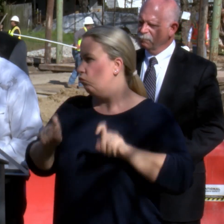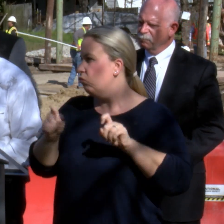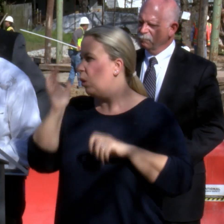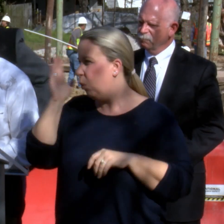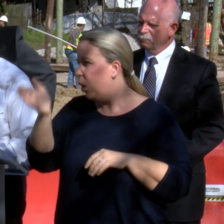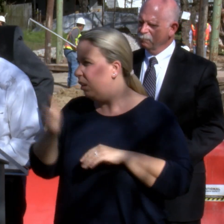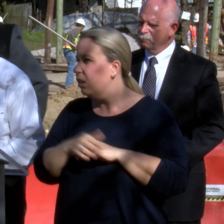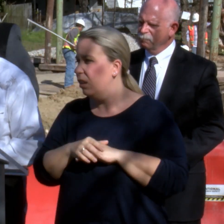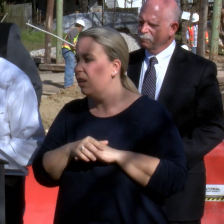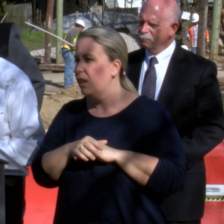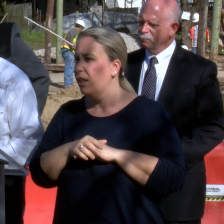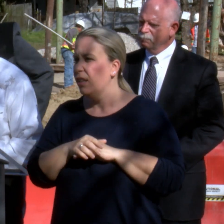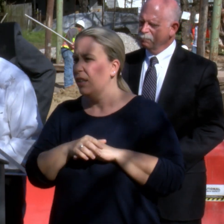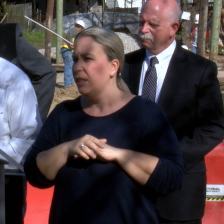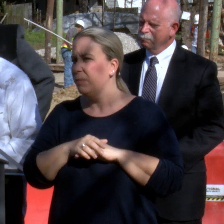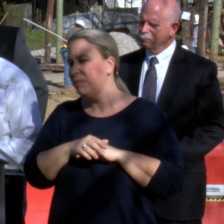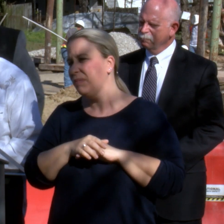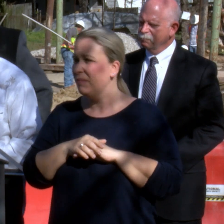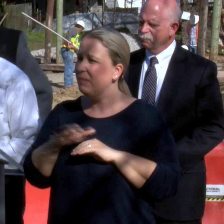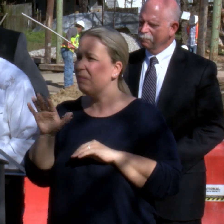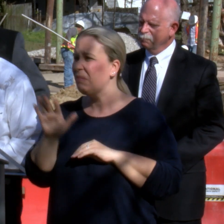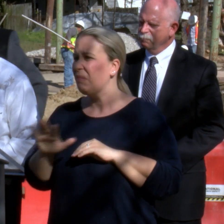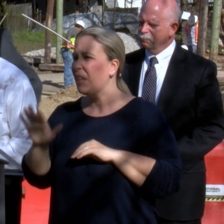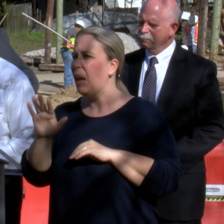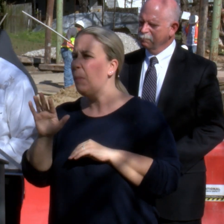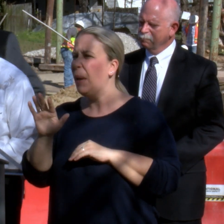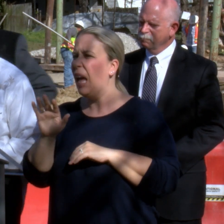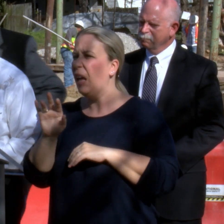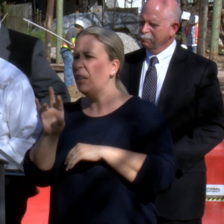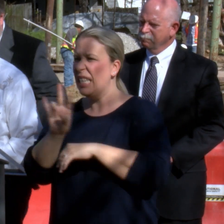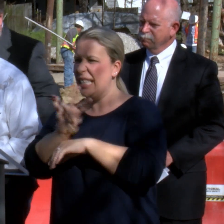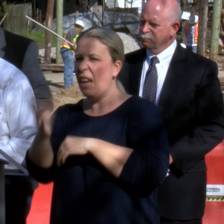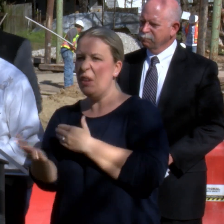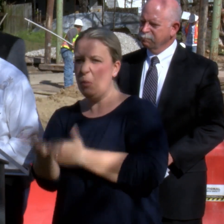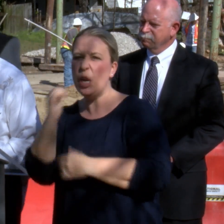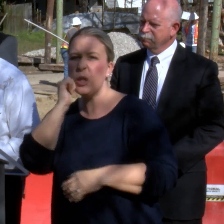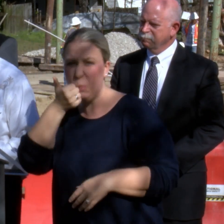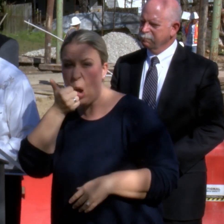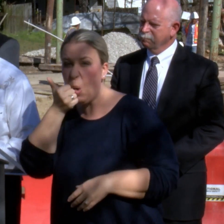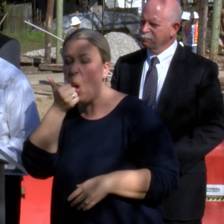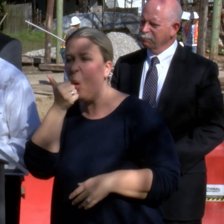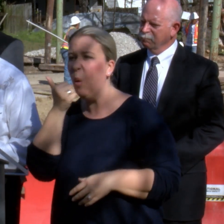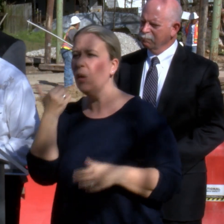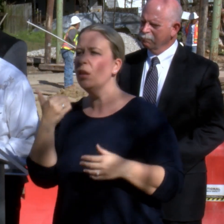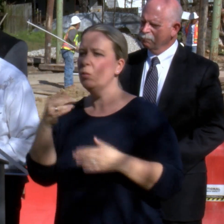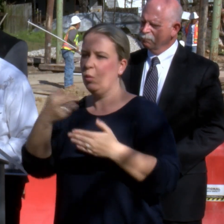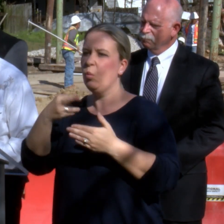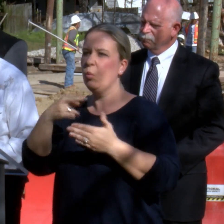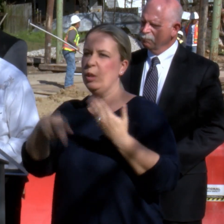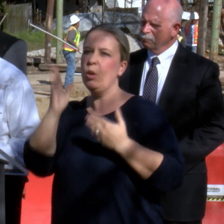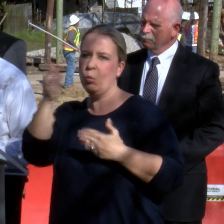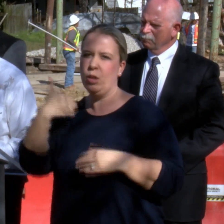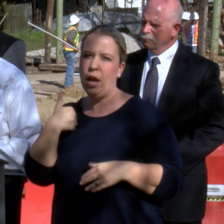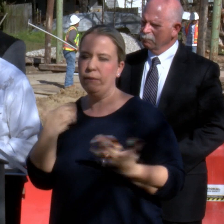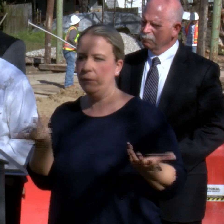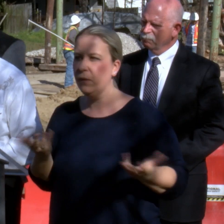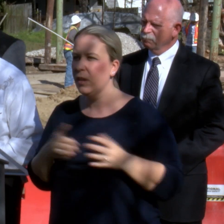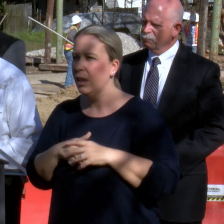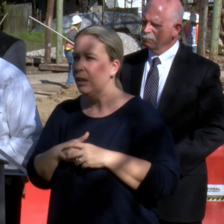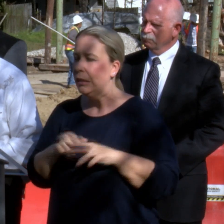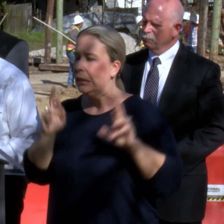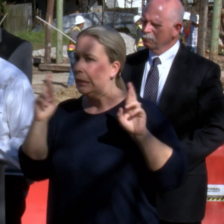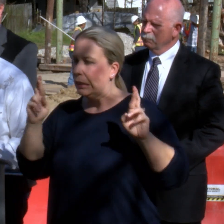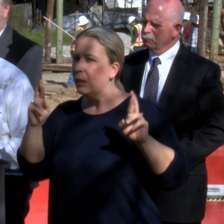18 hours will come up about 7 a.m. tomorrow. So until, and we are